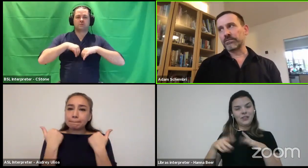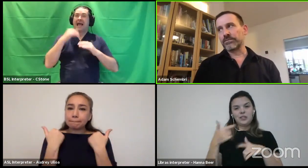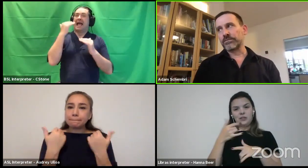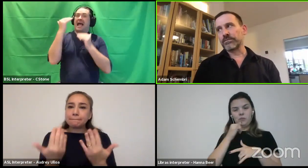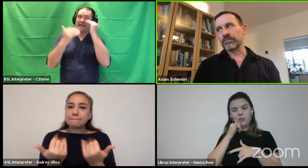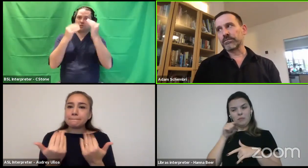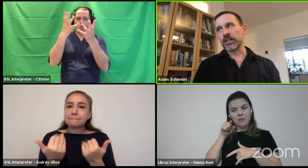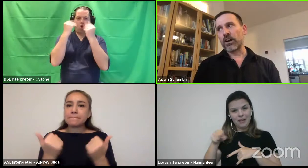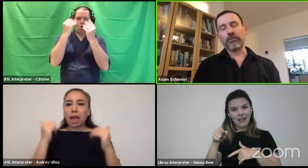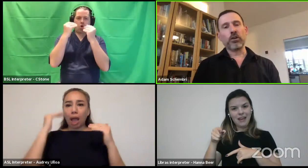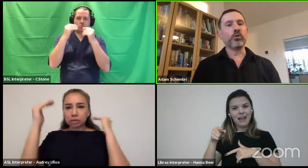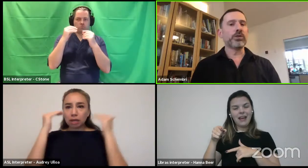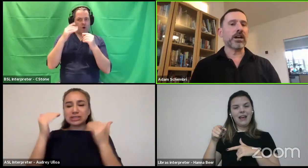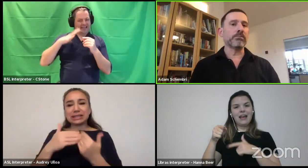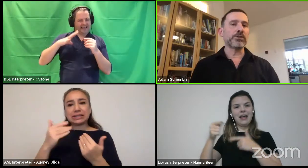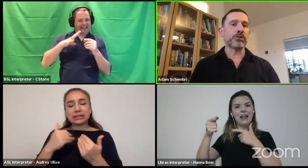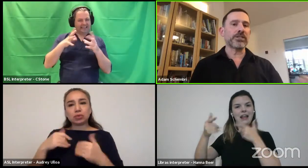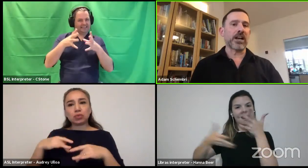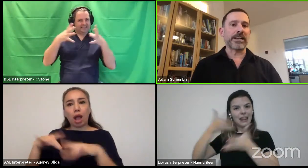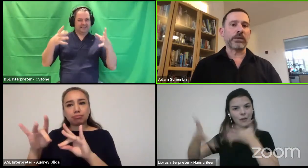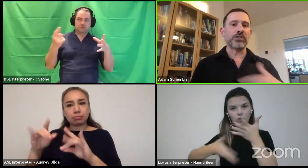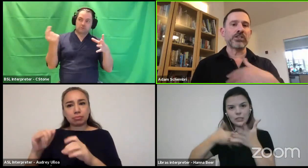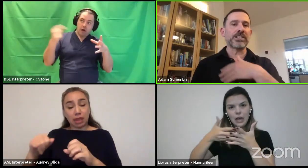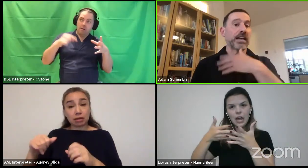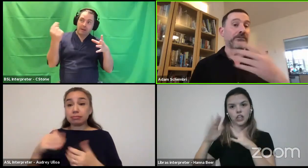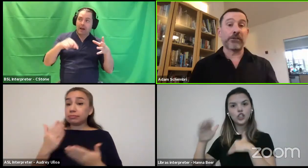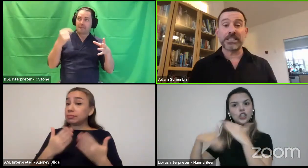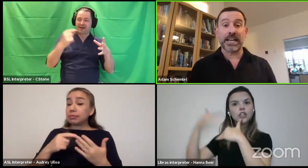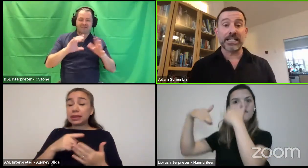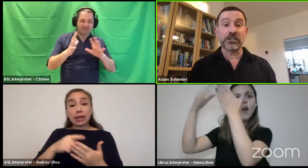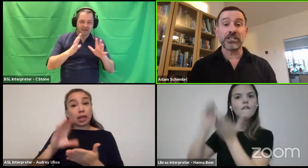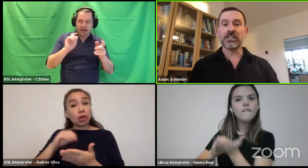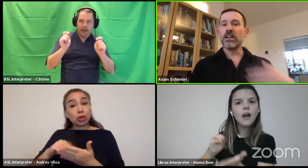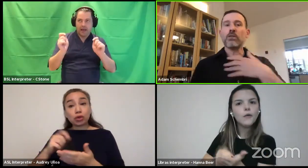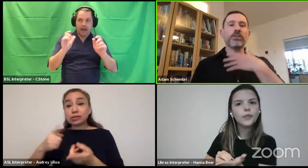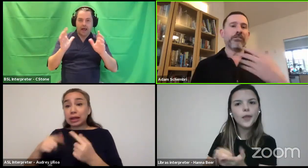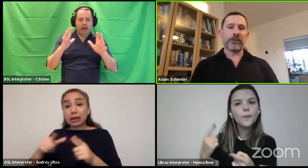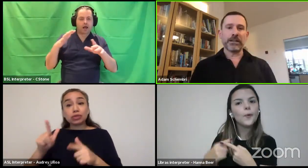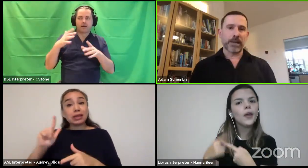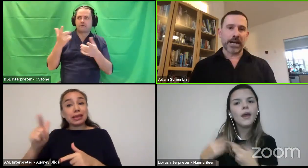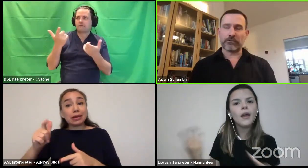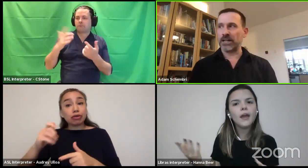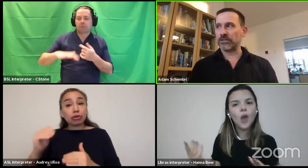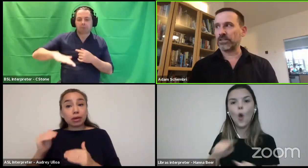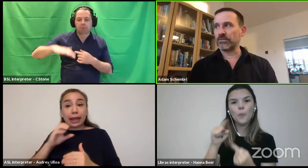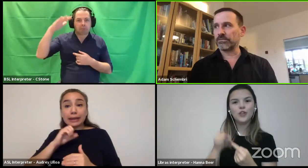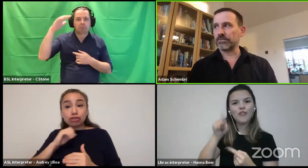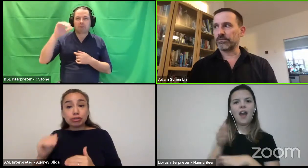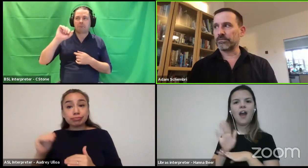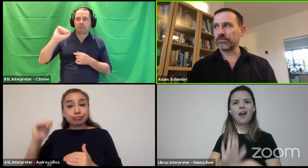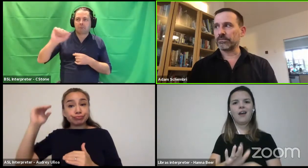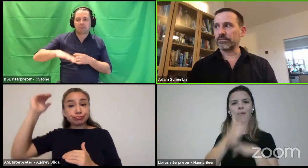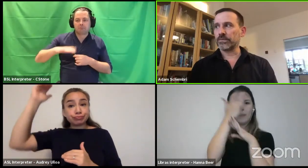adults who come to sign languages at various ages with varying backgrounds.